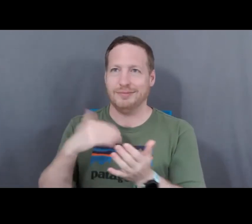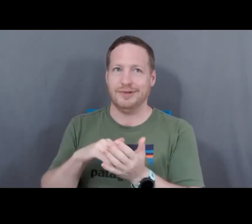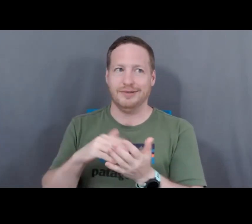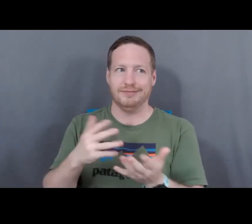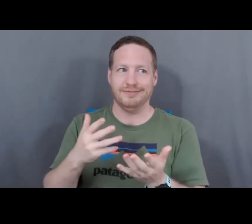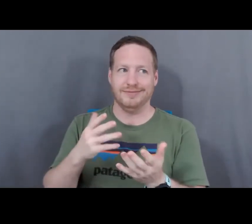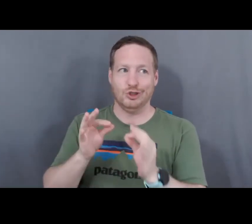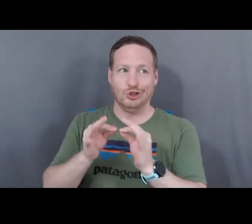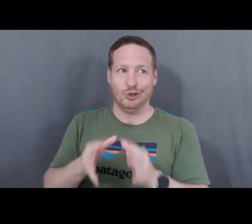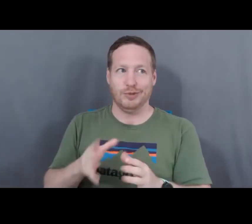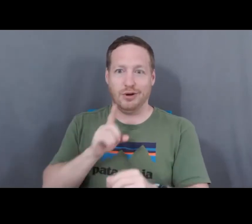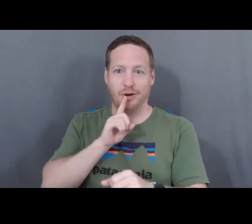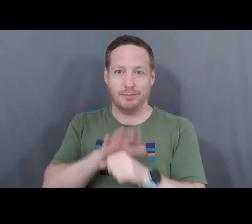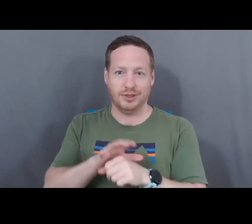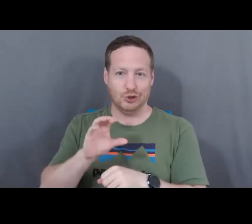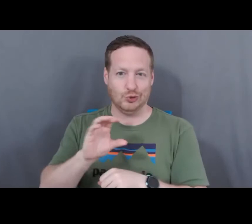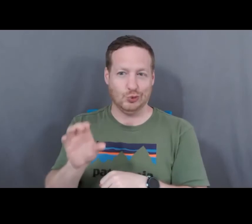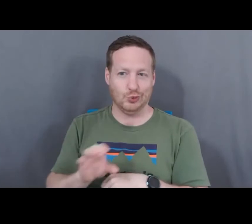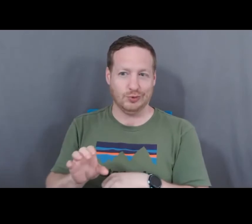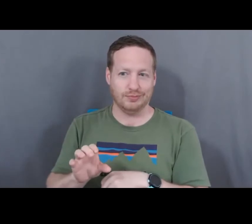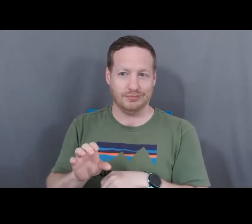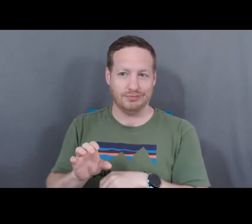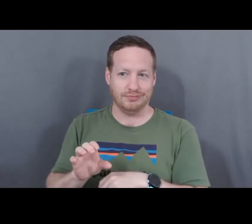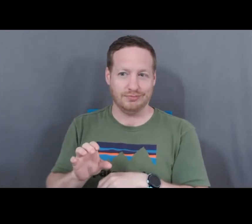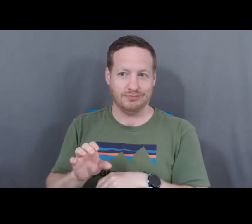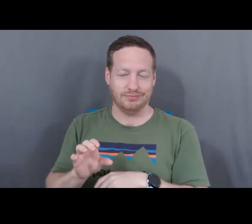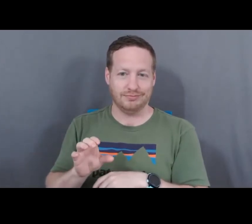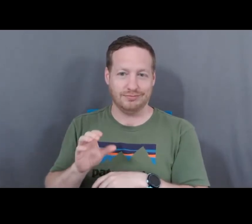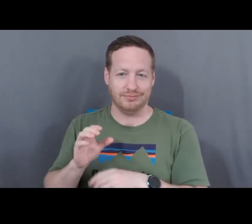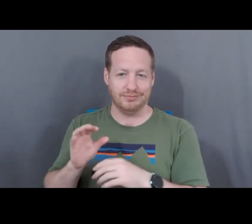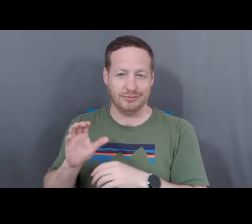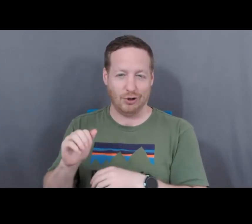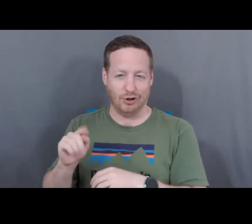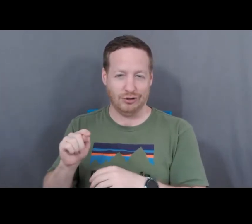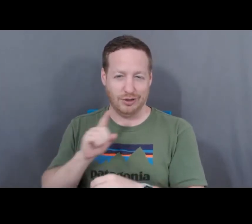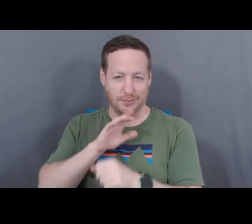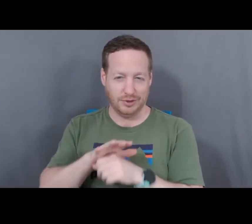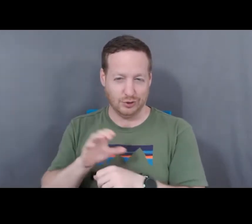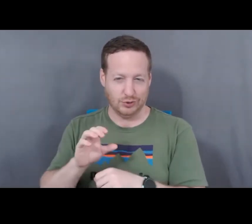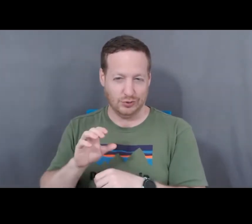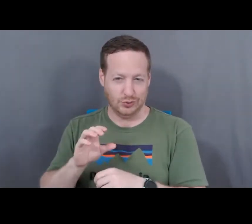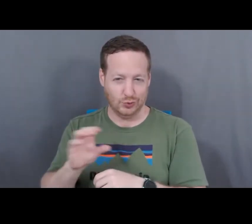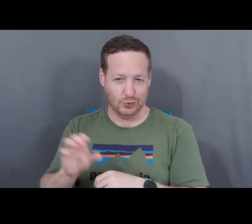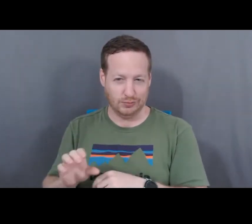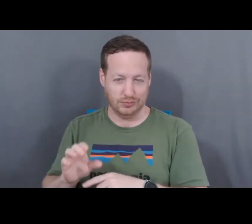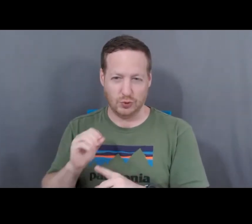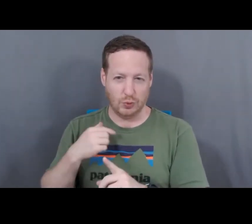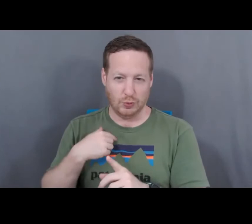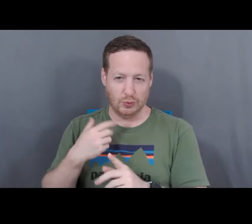been worked out, but again, in terms of the interpreters, they were committed to going on Zoom, and as well